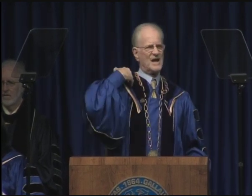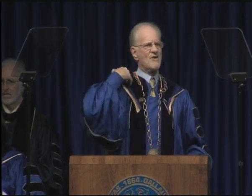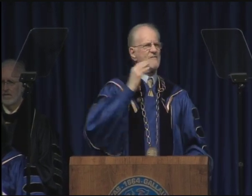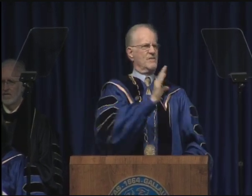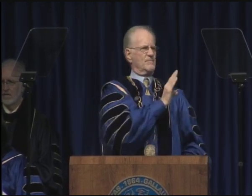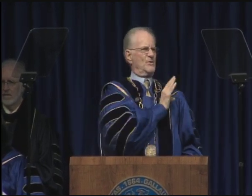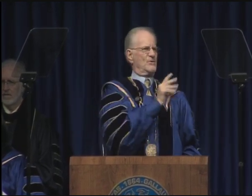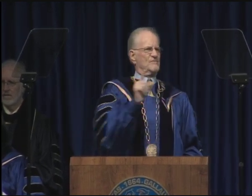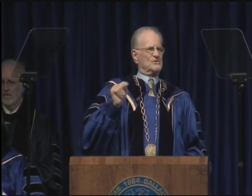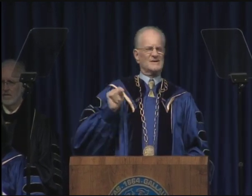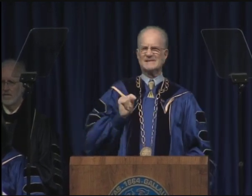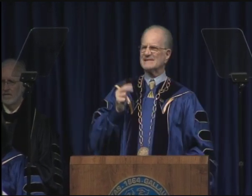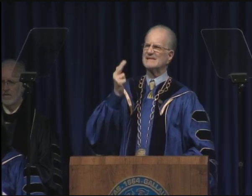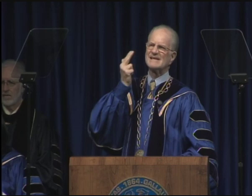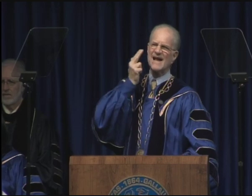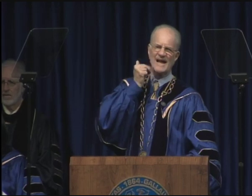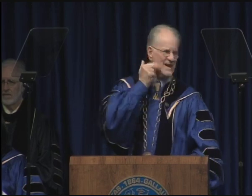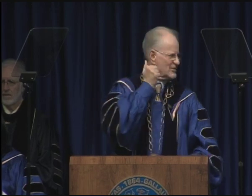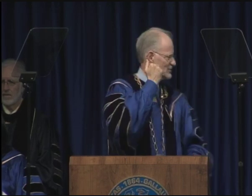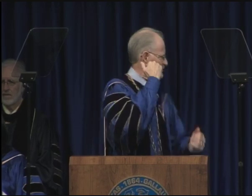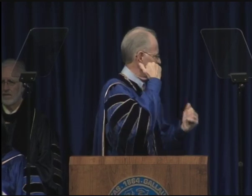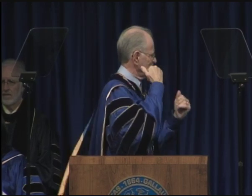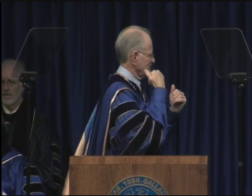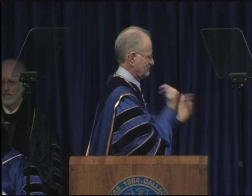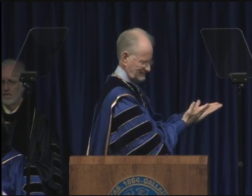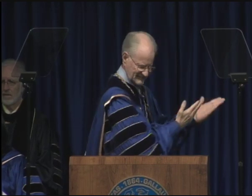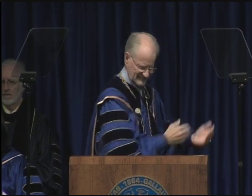Chair, Board of Trustees. Heather?